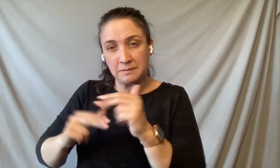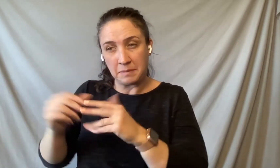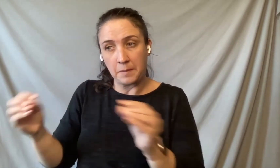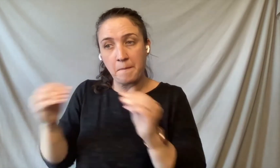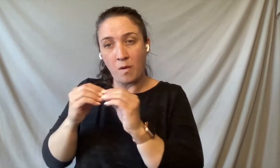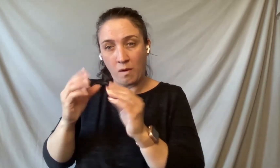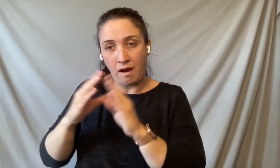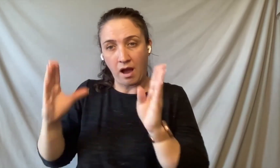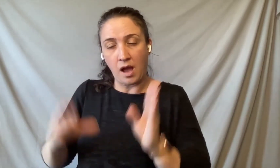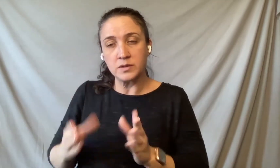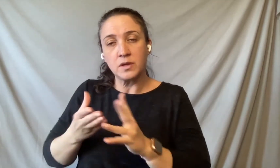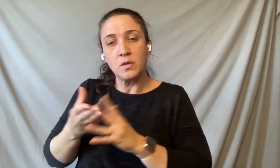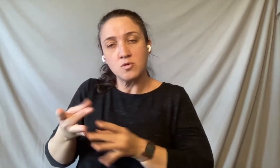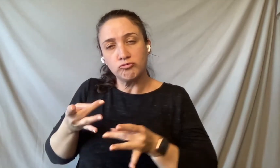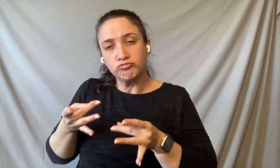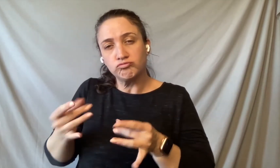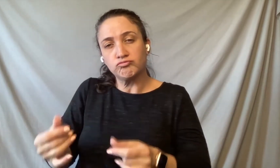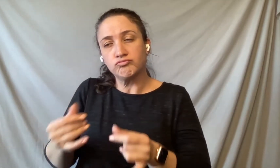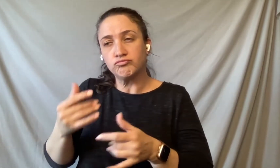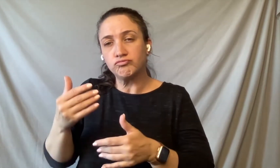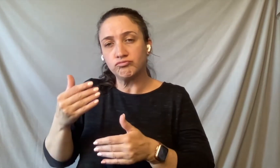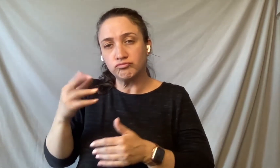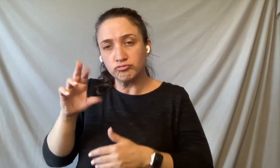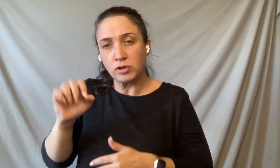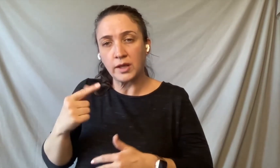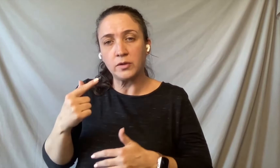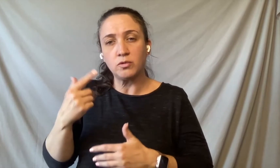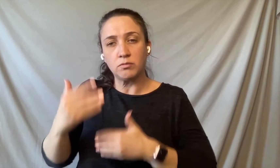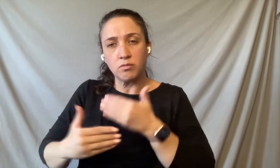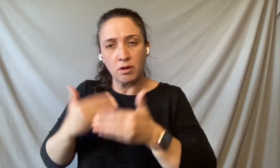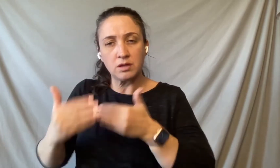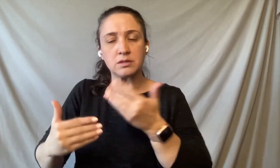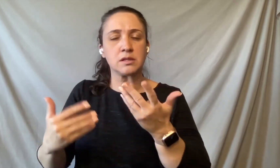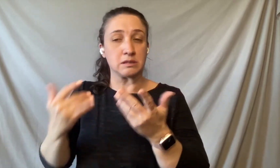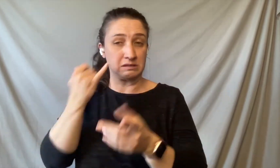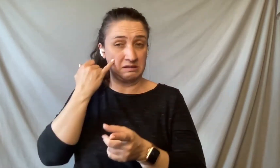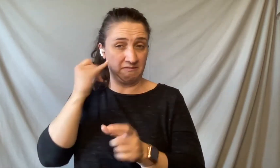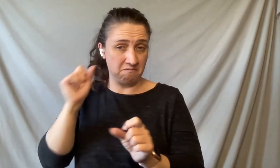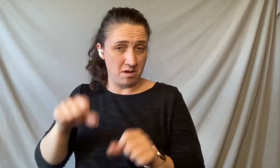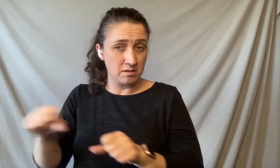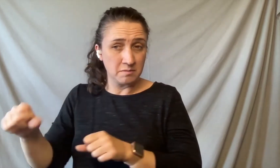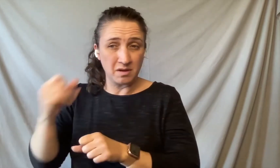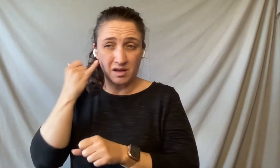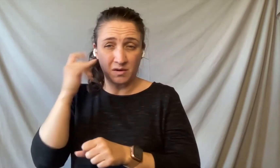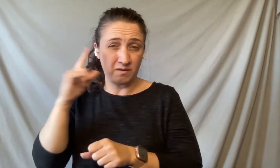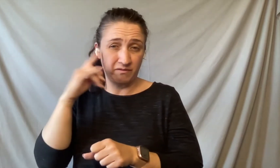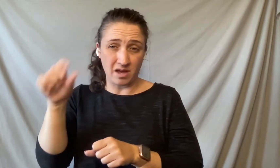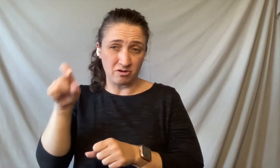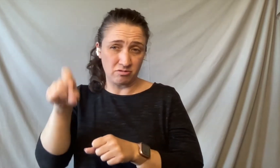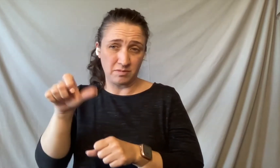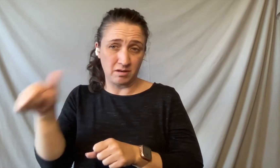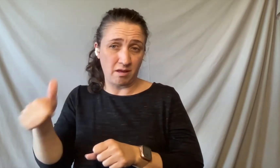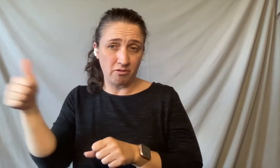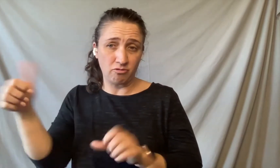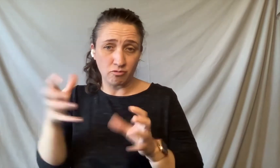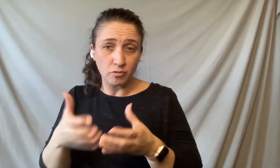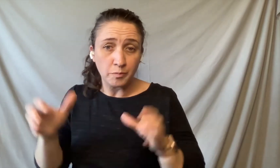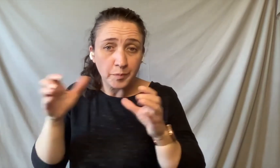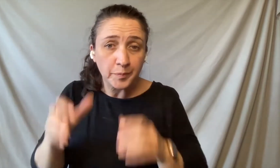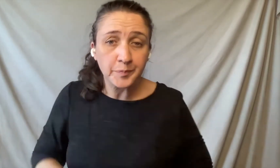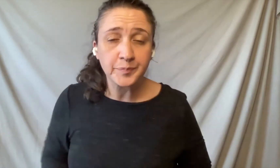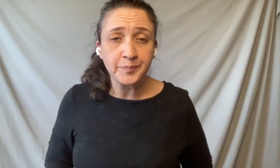through a streamlined regulatory process of some kind. And maybe that's another bucket or group.